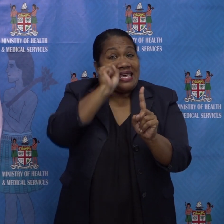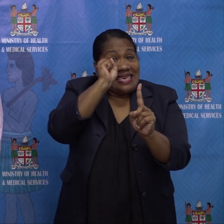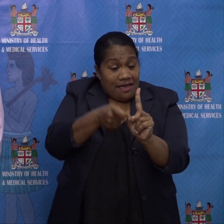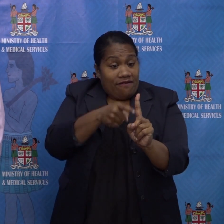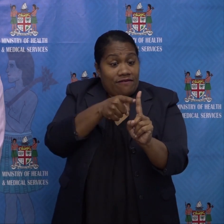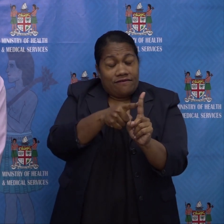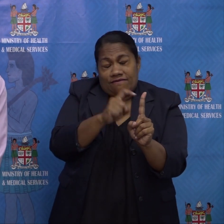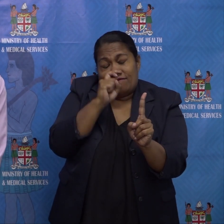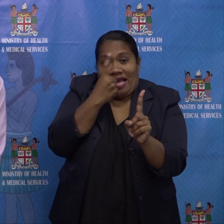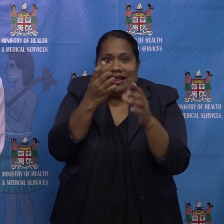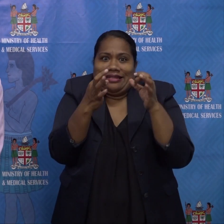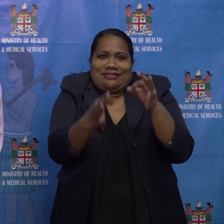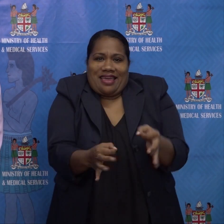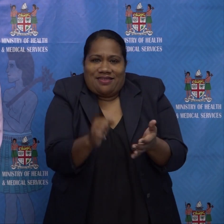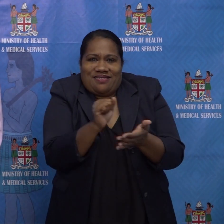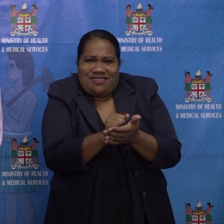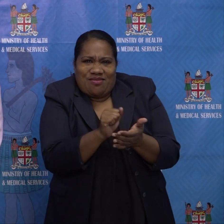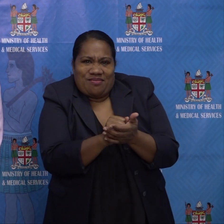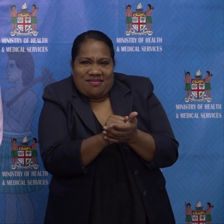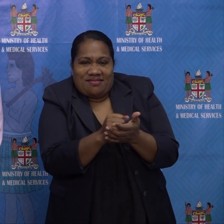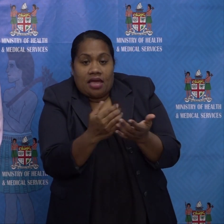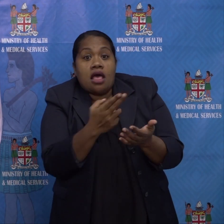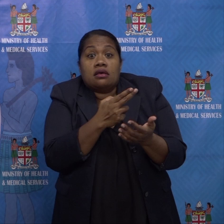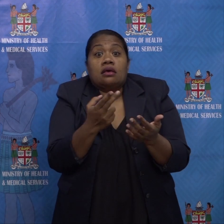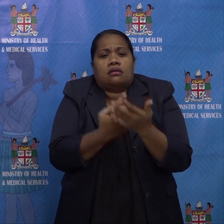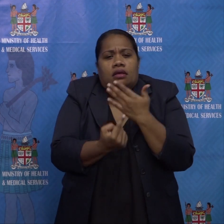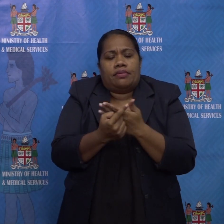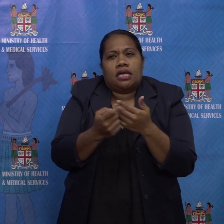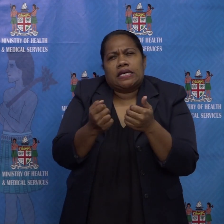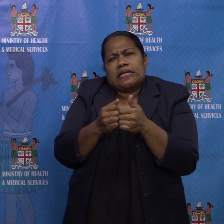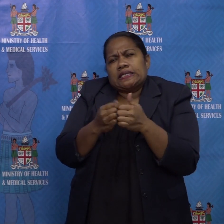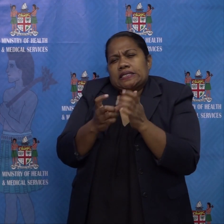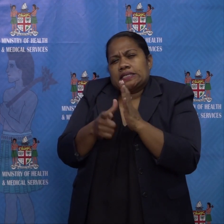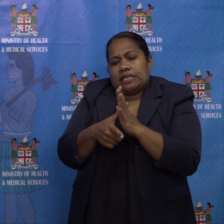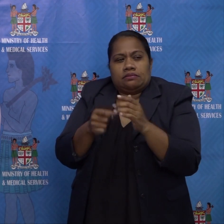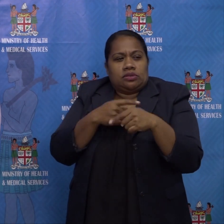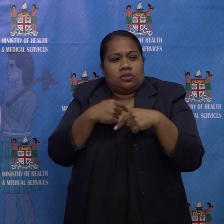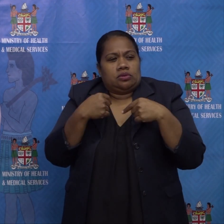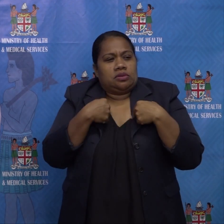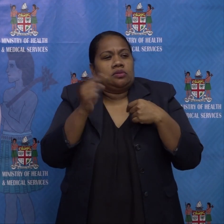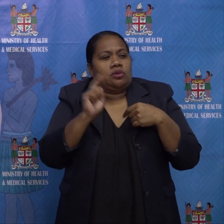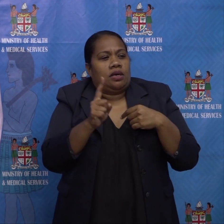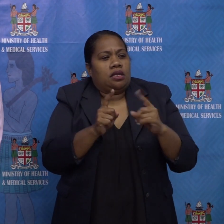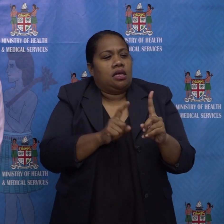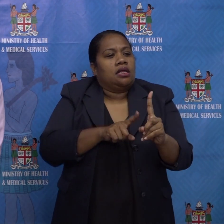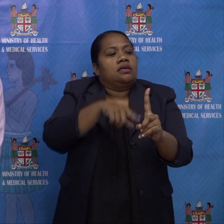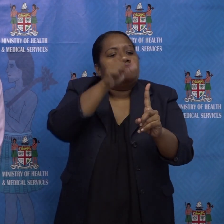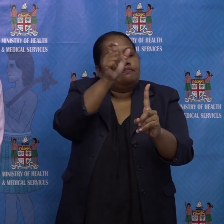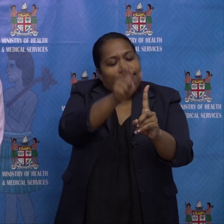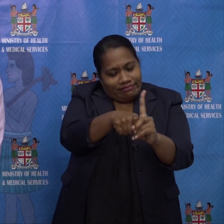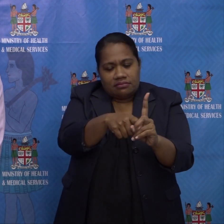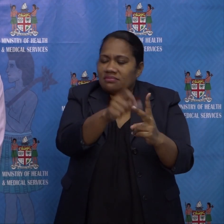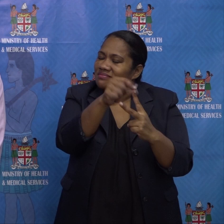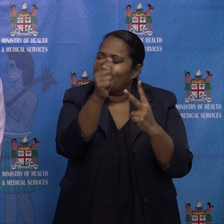decision, then many times we may assume the responsibility of the patient.